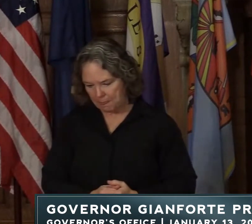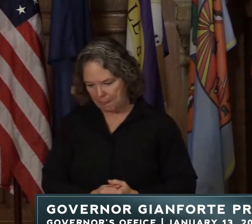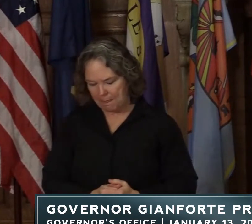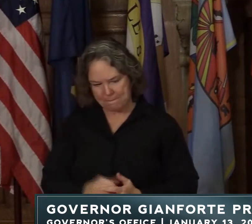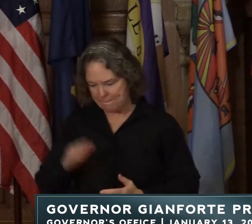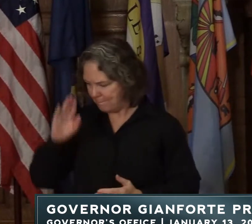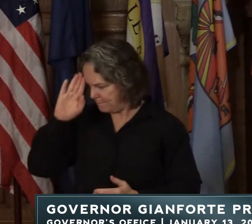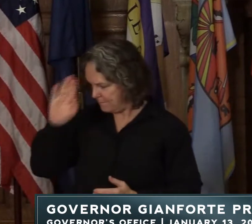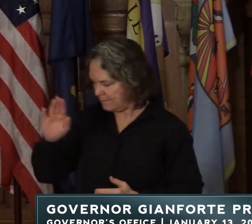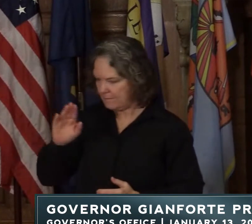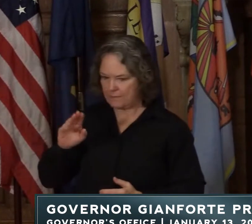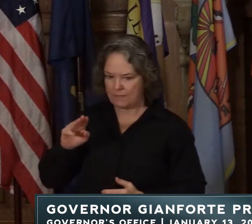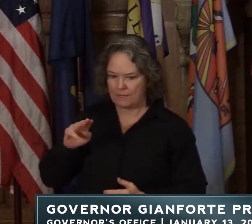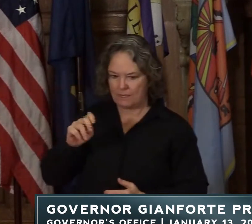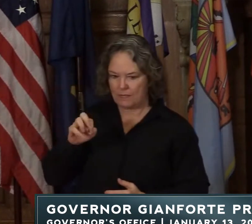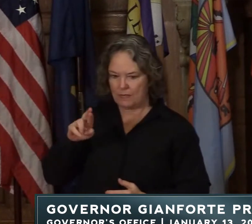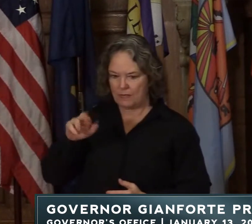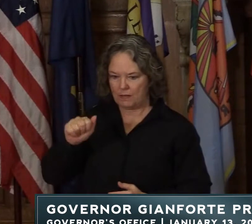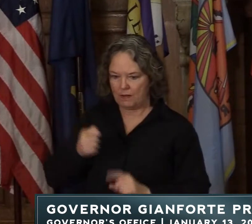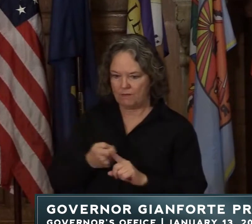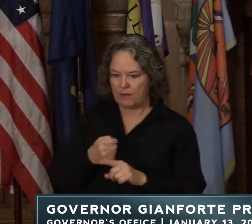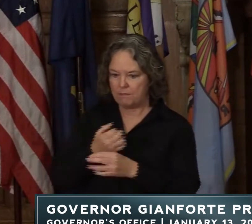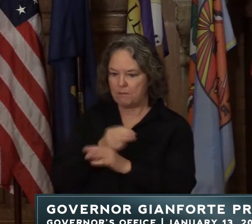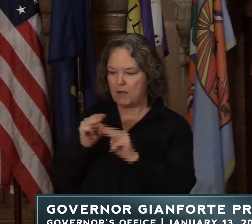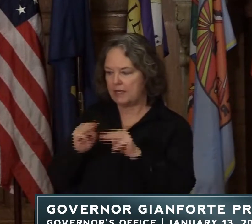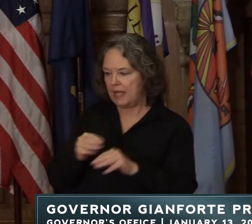Hi, Governor. This is Mara from Montana Free Press.